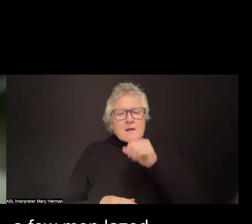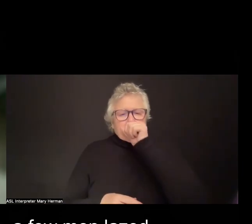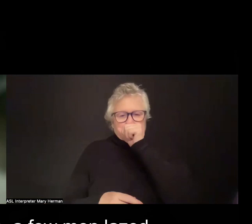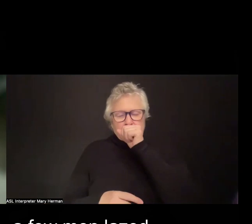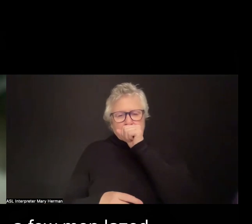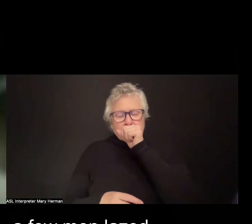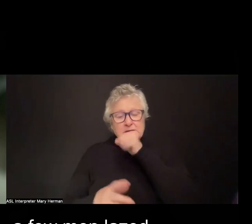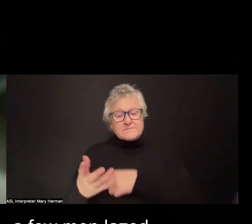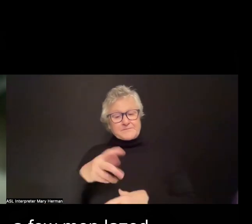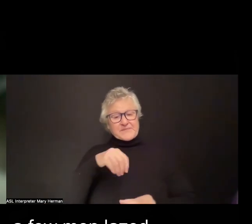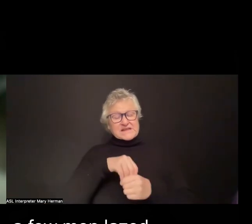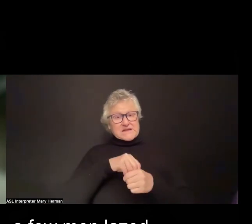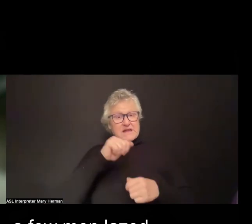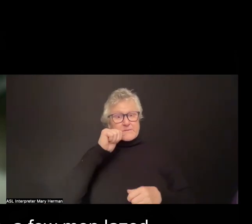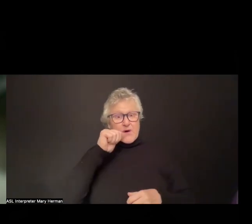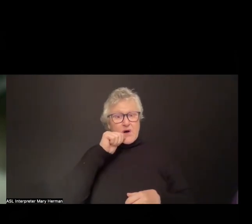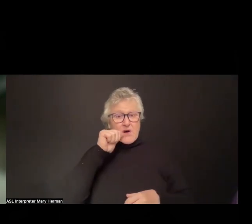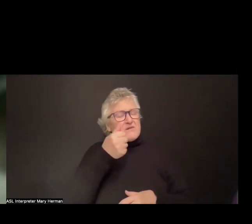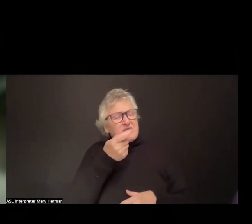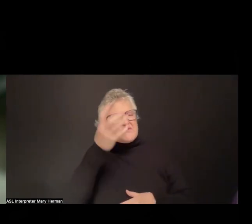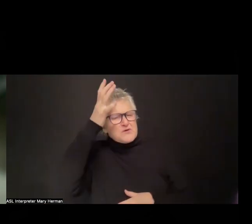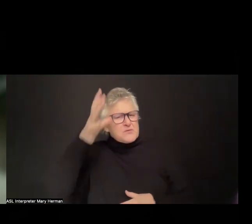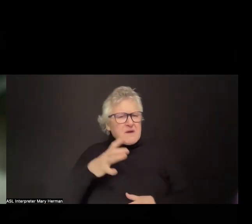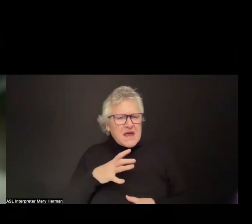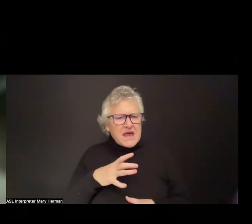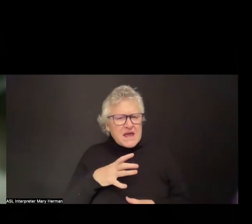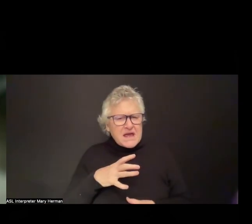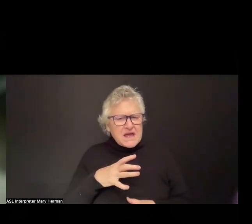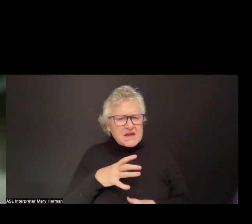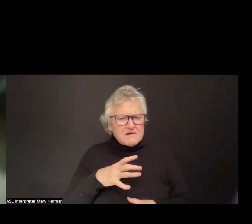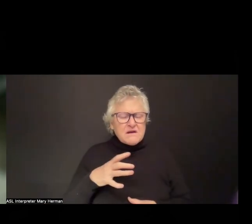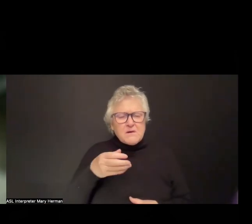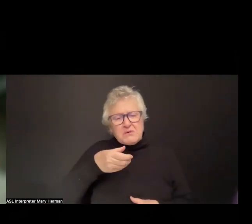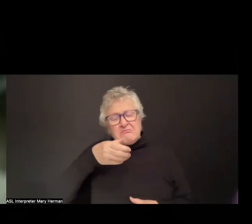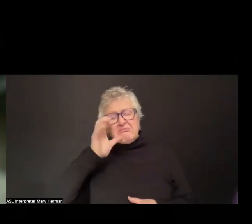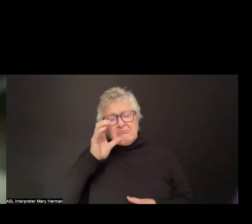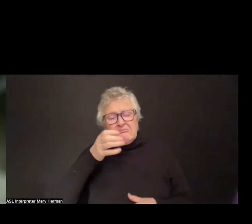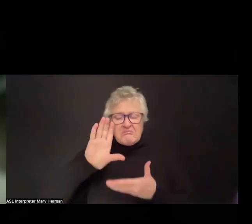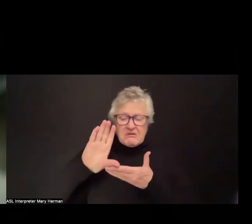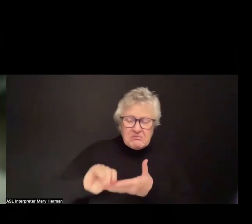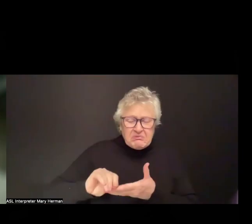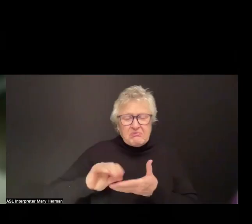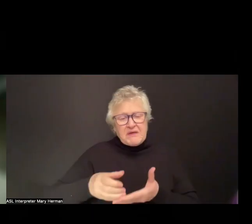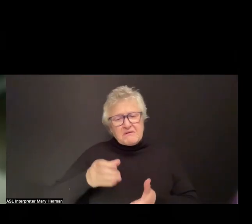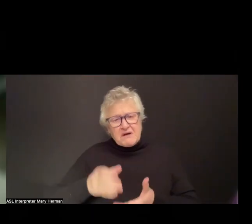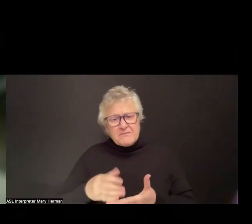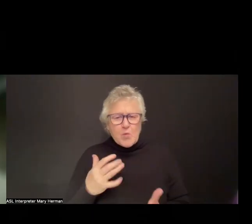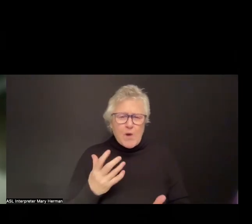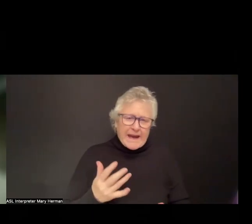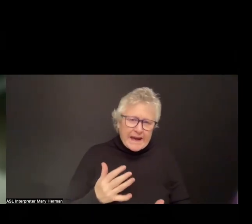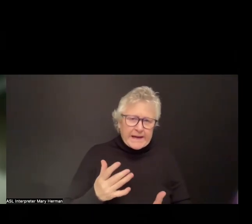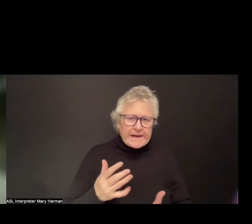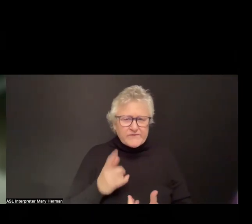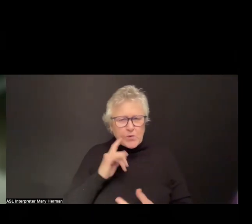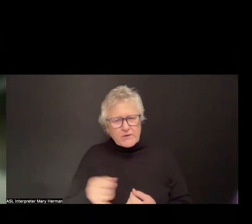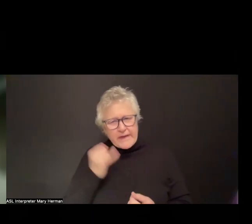few men lazed indolently about, looking into their cups, waiting for the day to end. No one was calling my name.